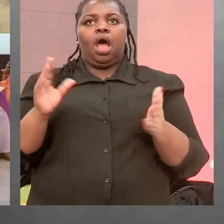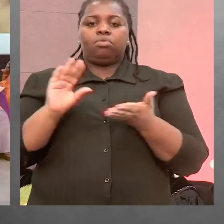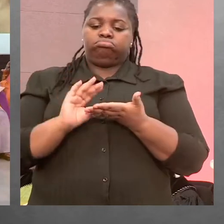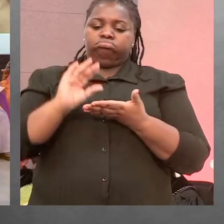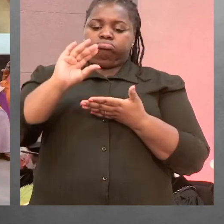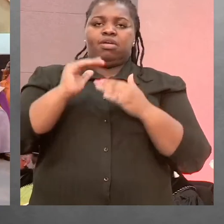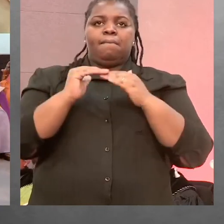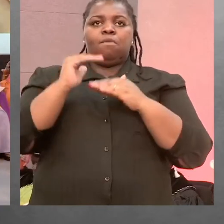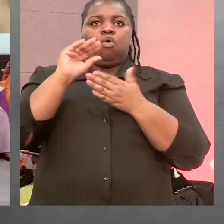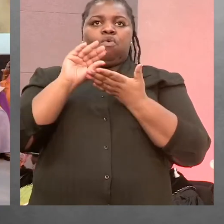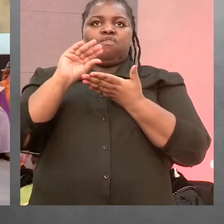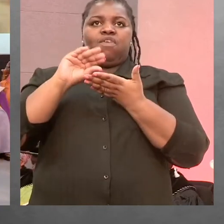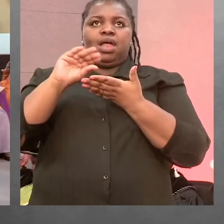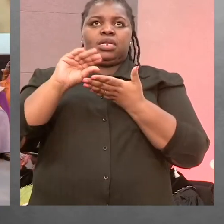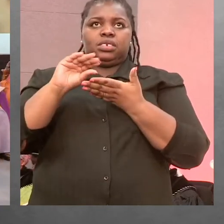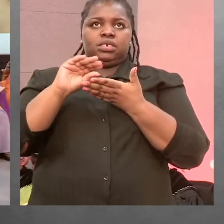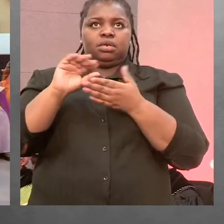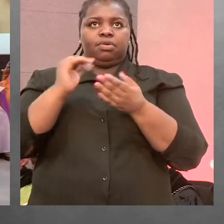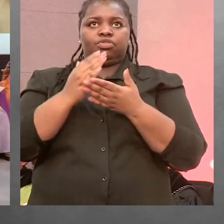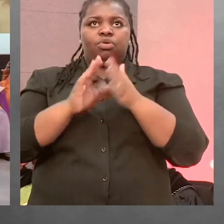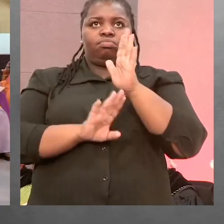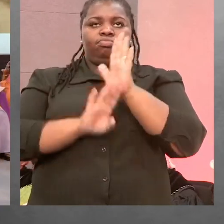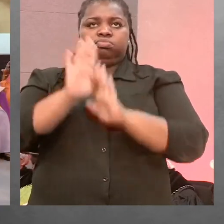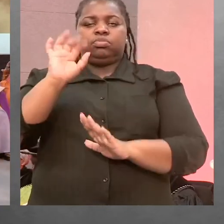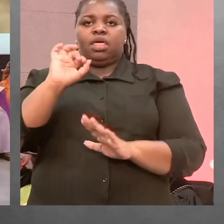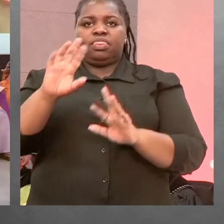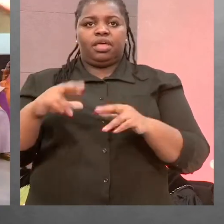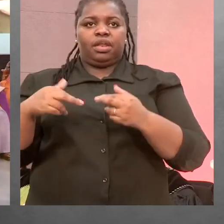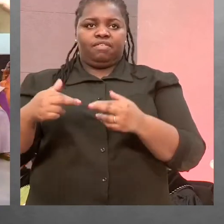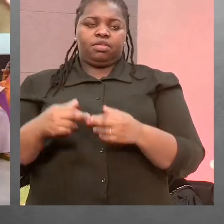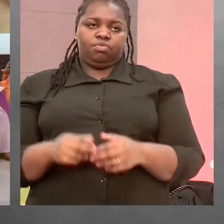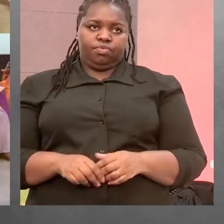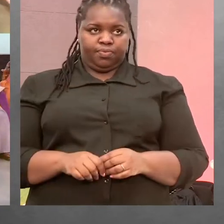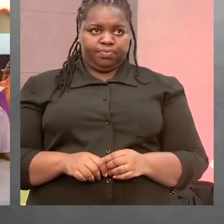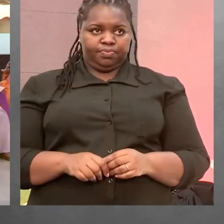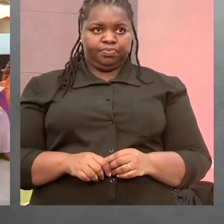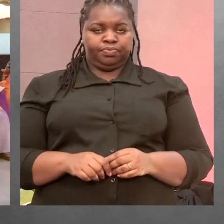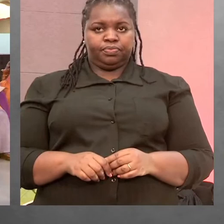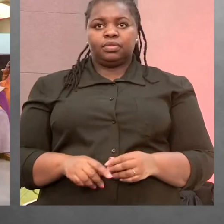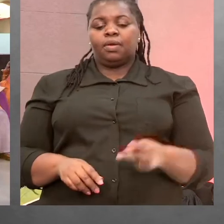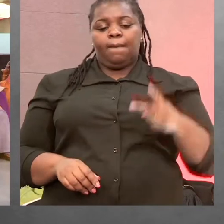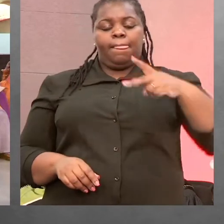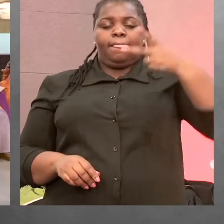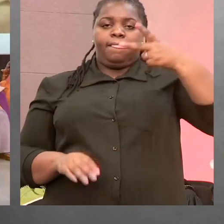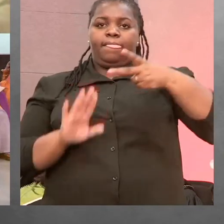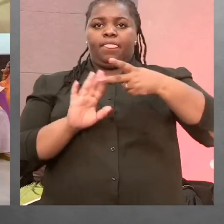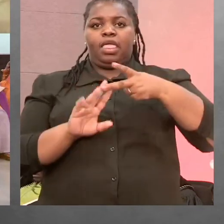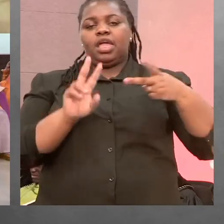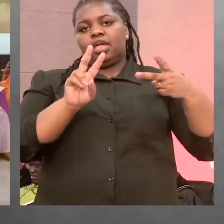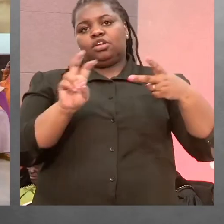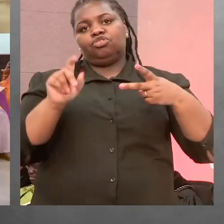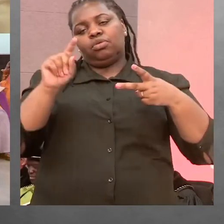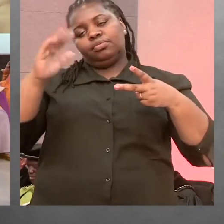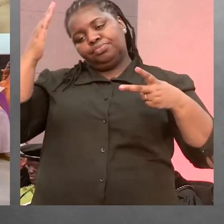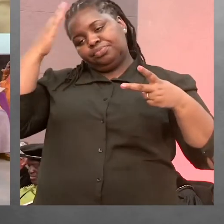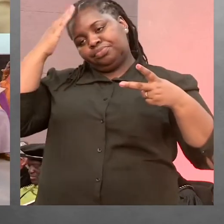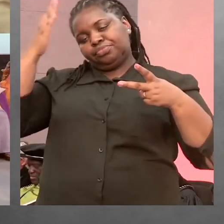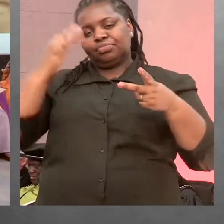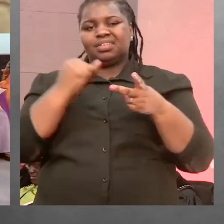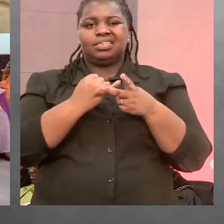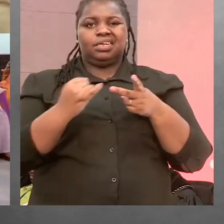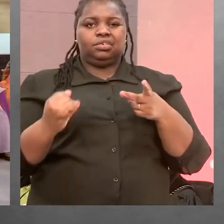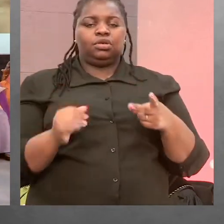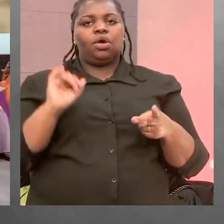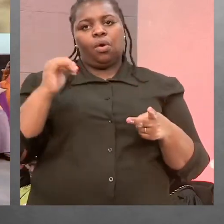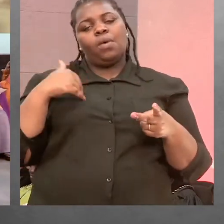funds in order to improve its revenue. The second part is the issue of graduate debts.